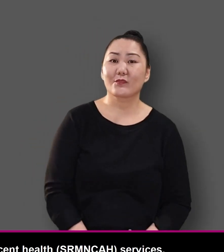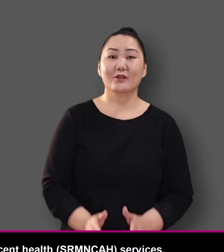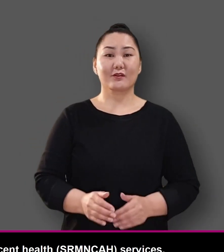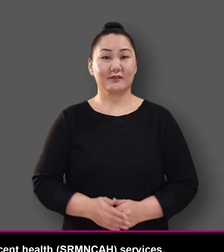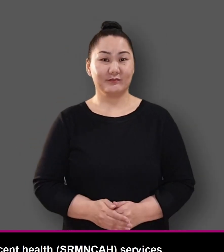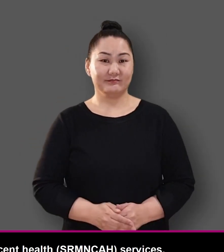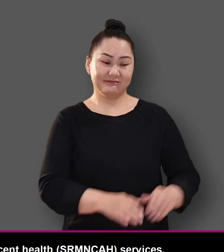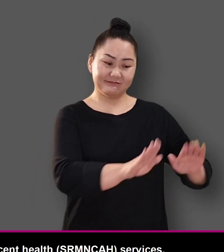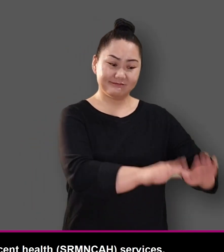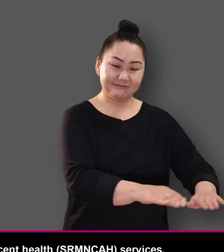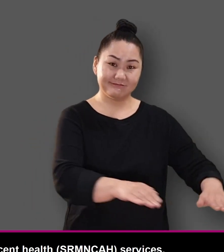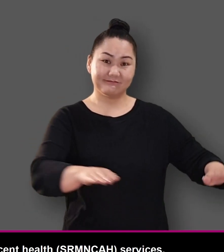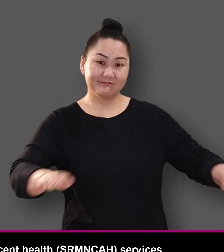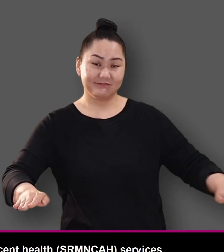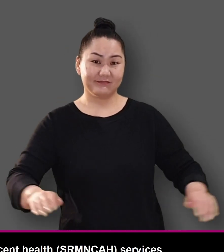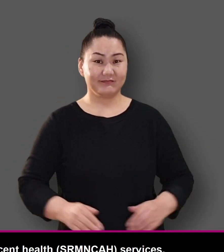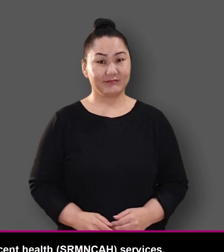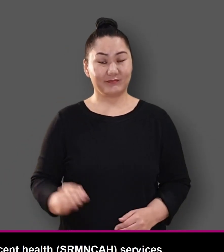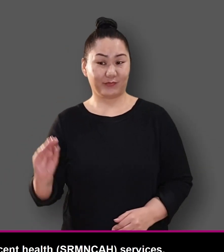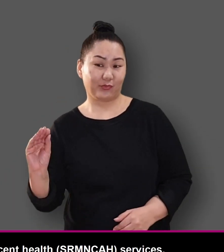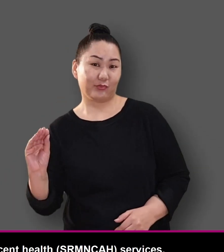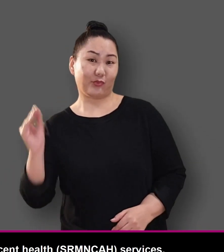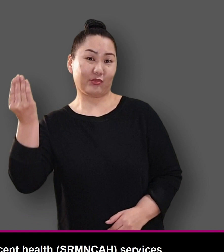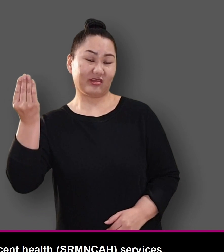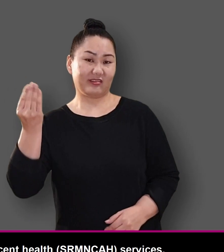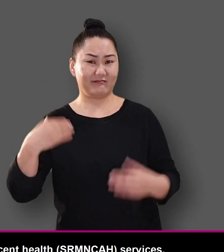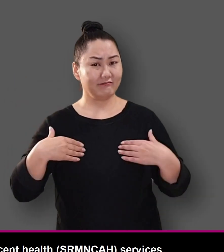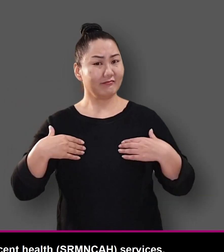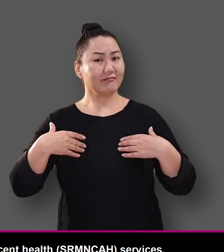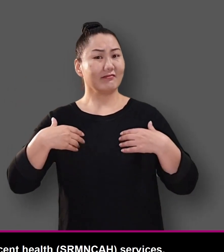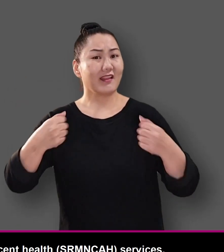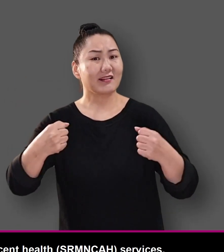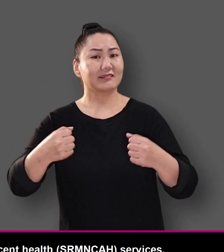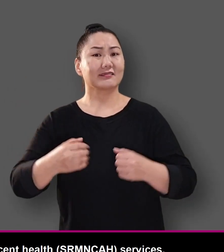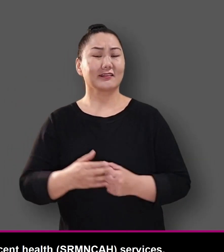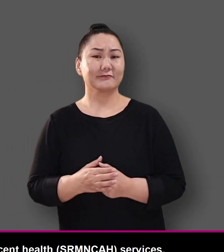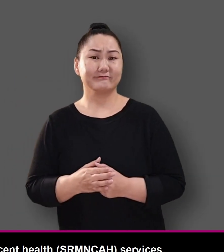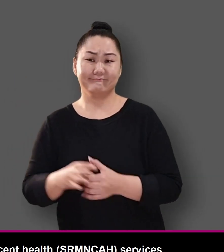newborn, child, and adolescent health (SRMNCAH) services.